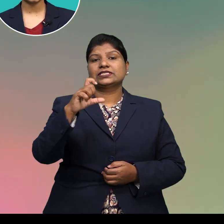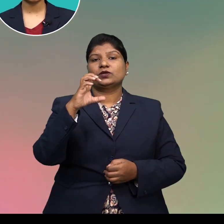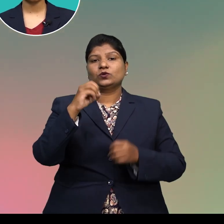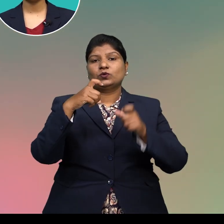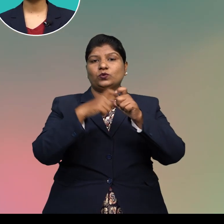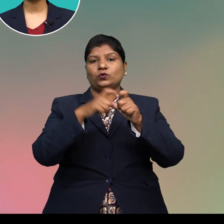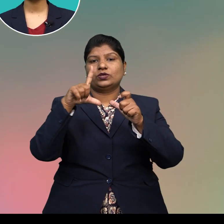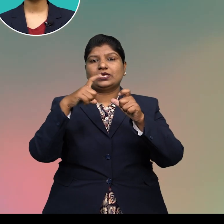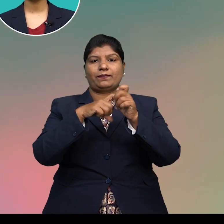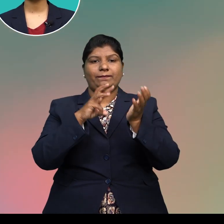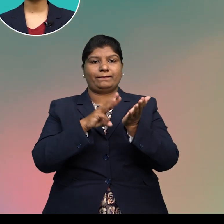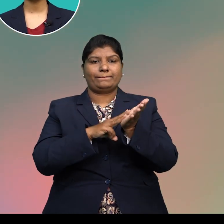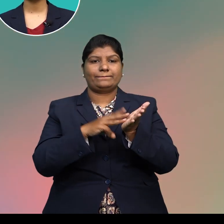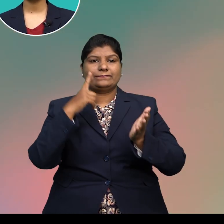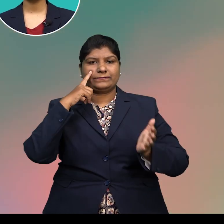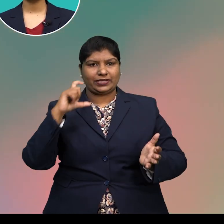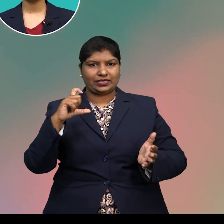Animal kingdom.